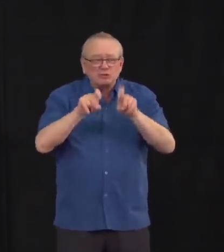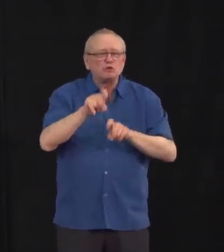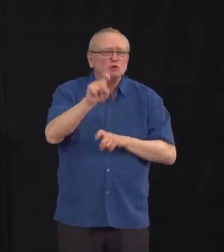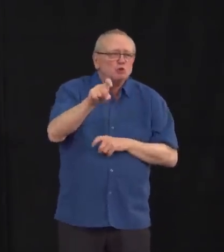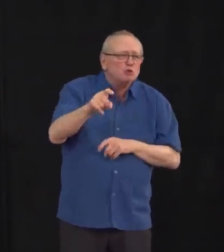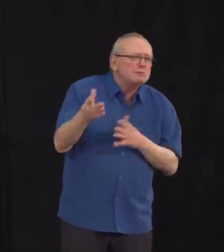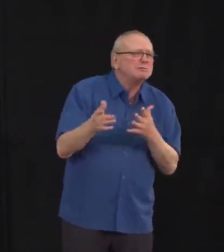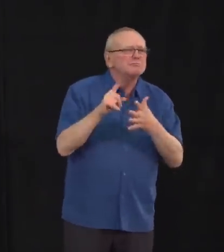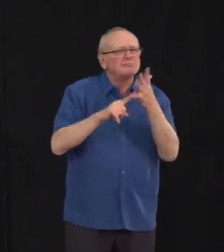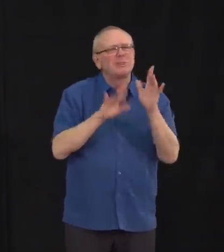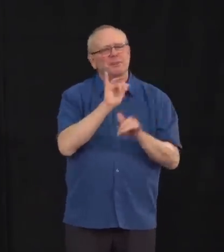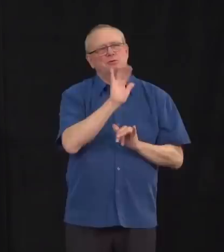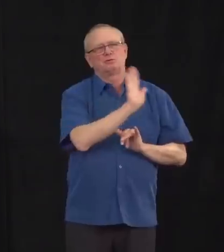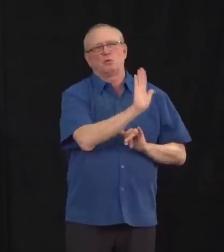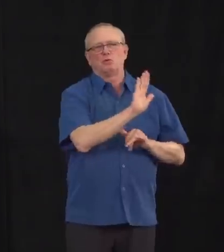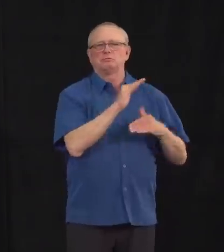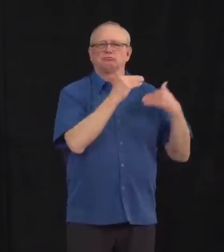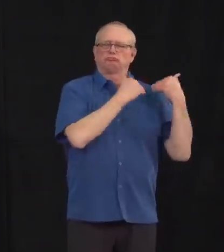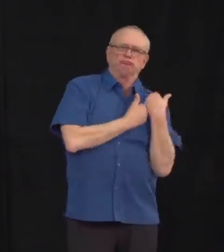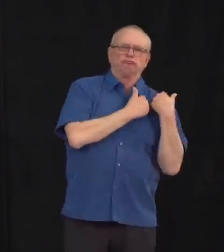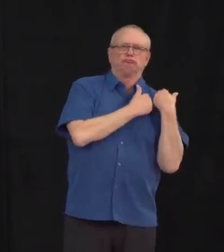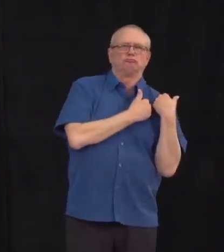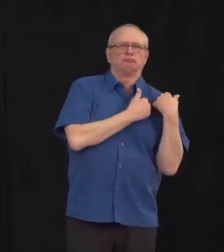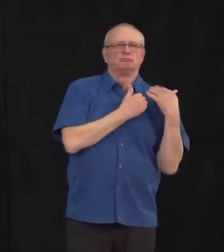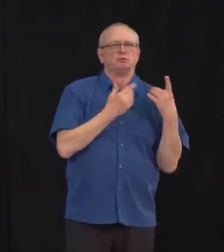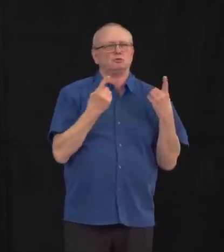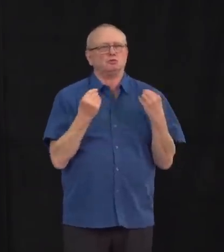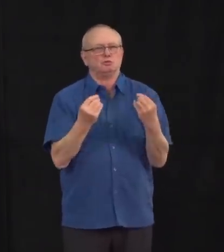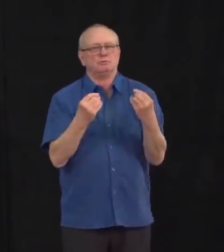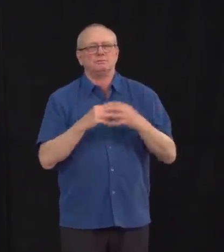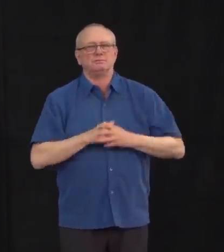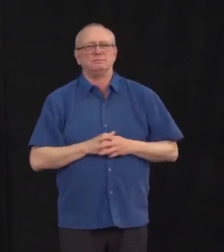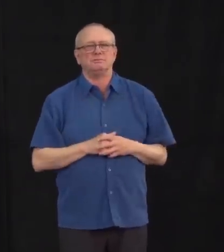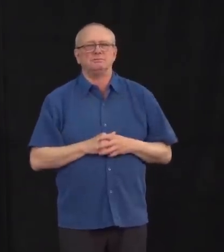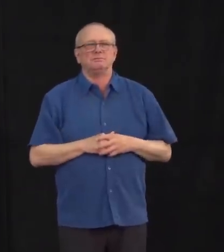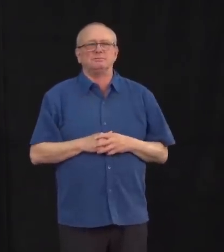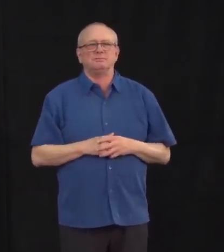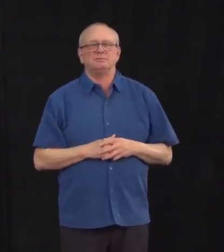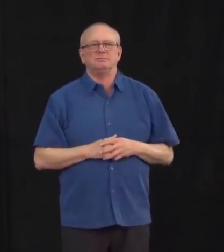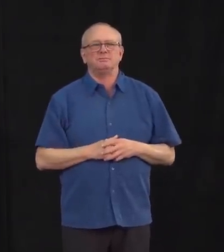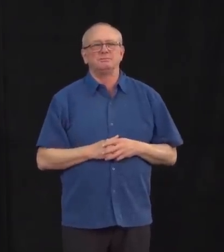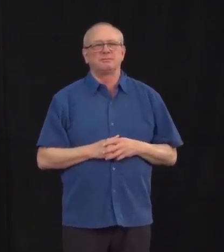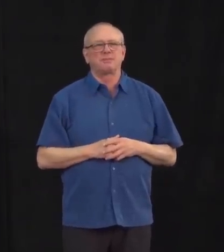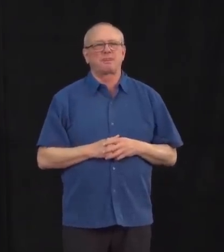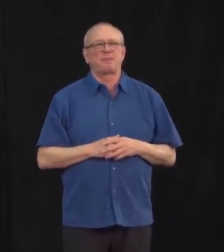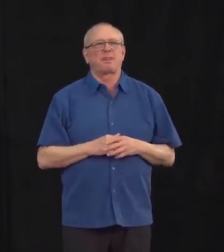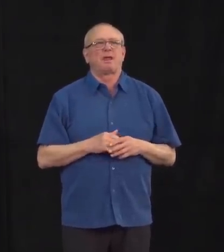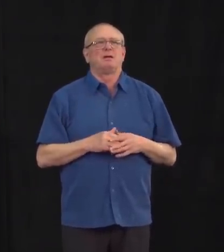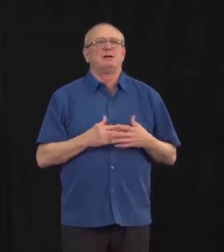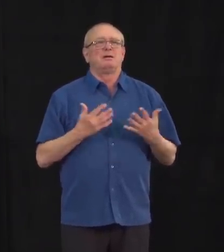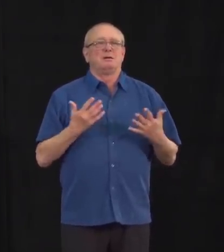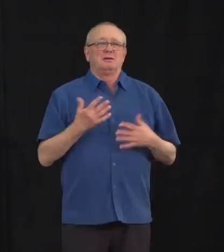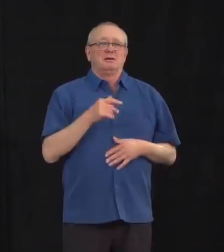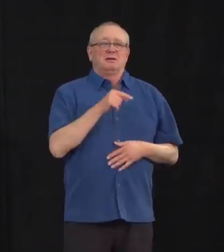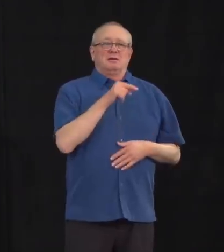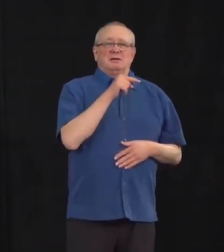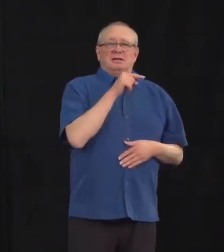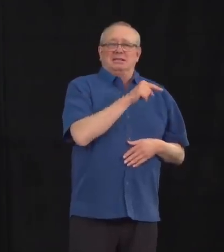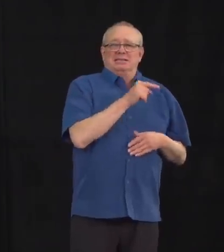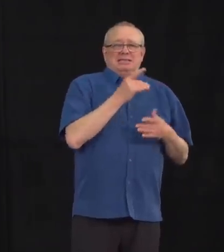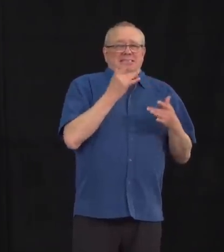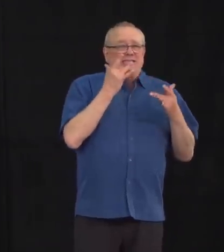a high demand on contact tracing as we respond to this pandemic, and a need has exceeded